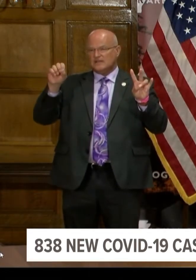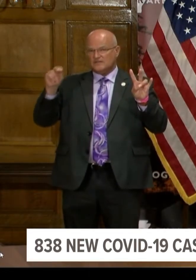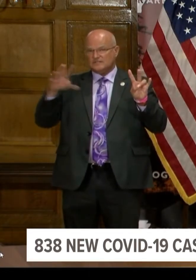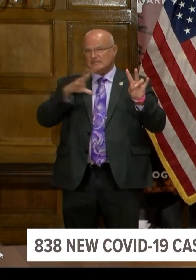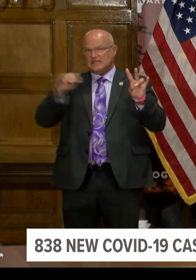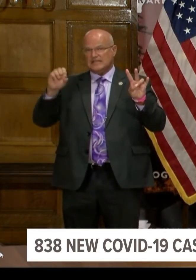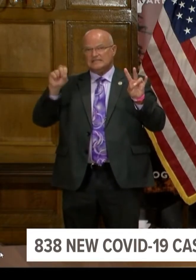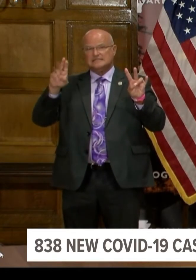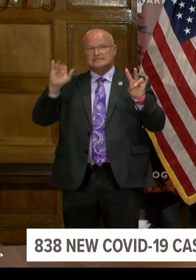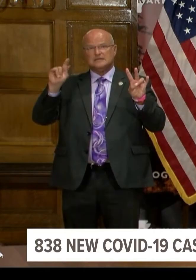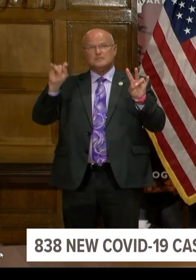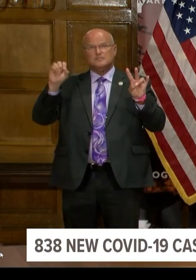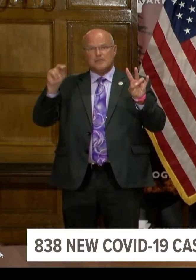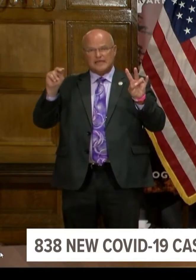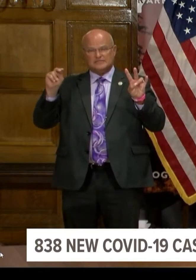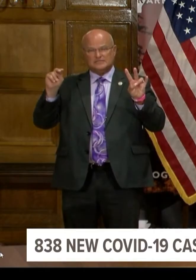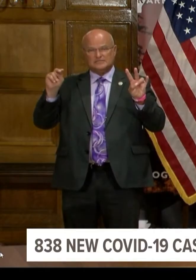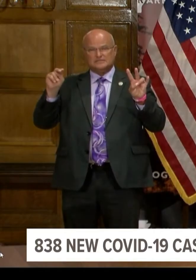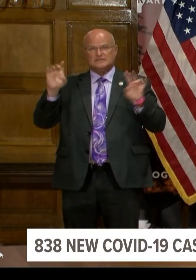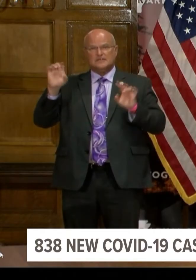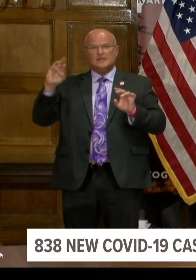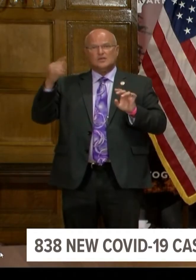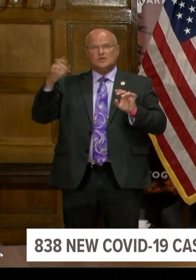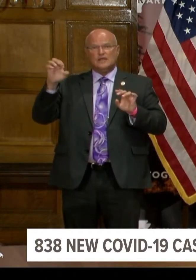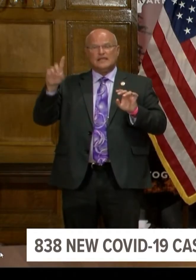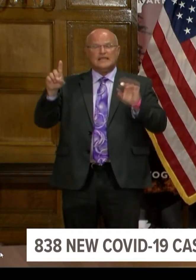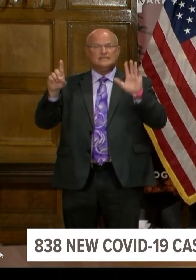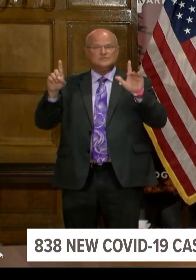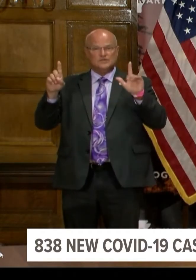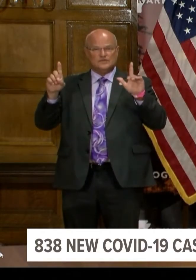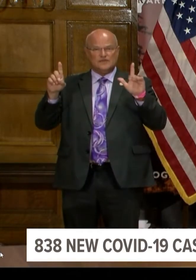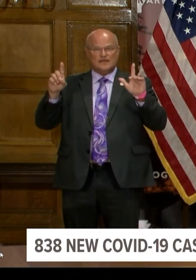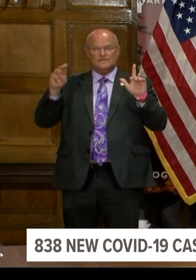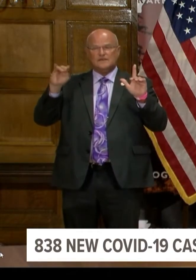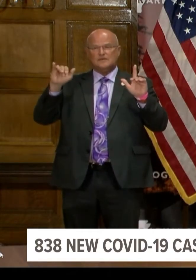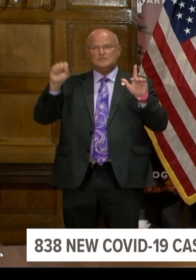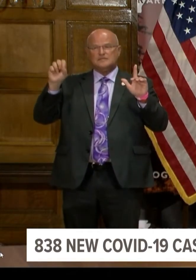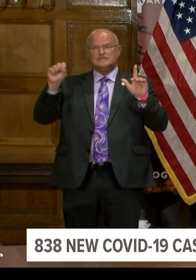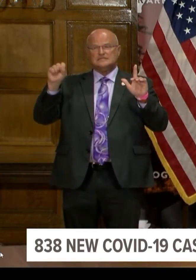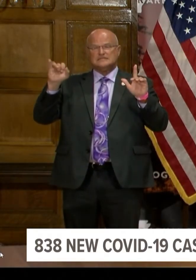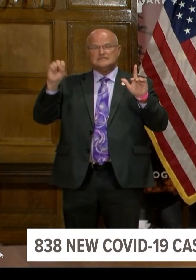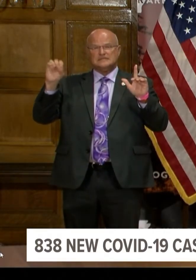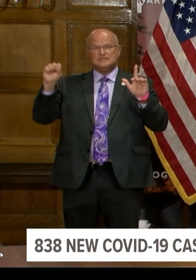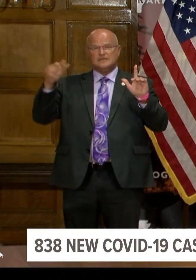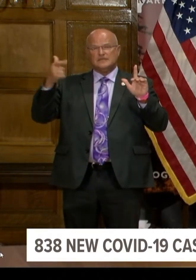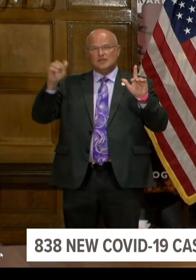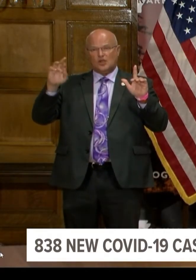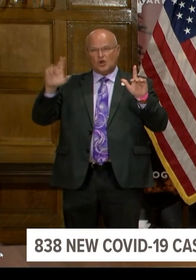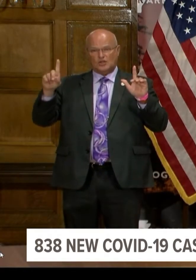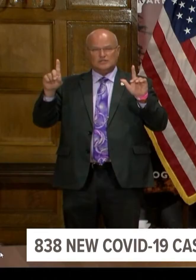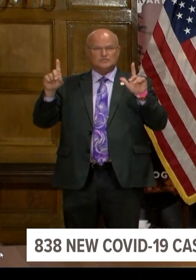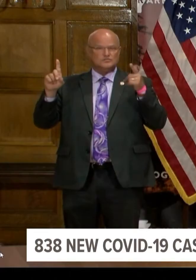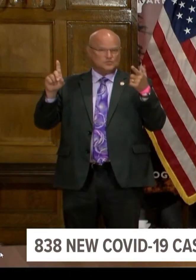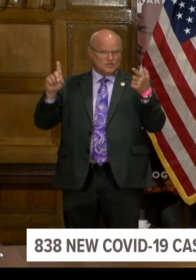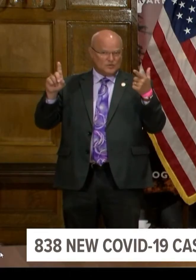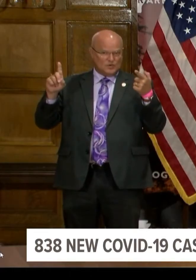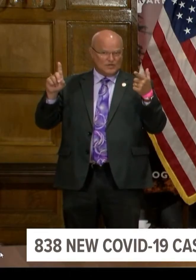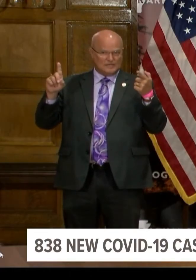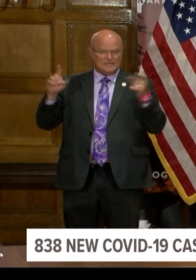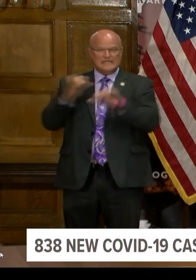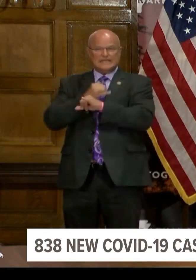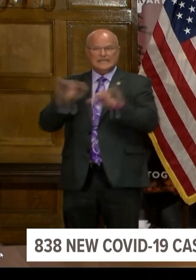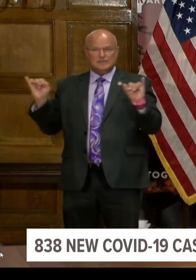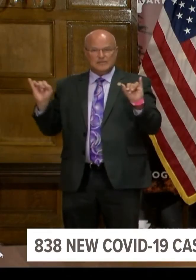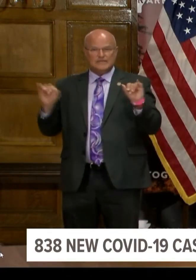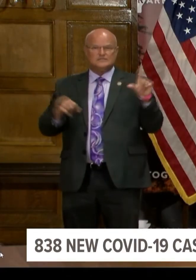Sebastian, followed by Craighead at 25, Mississippi and Garland 21, and Independence at